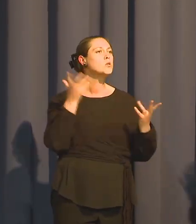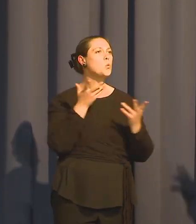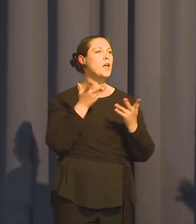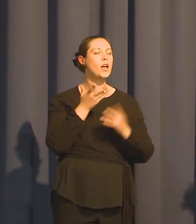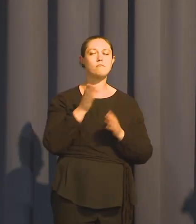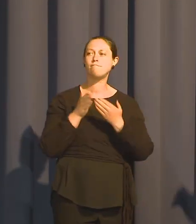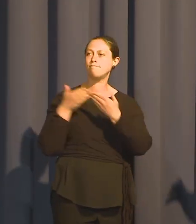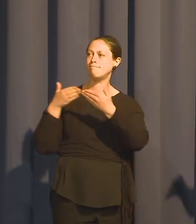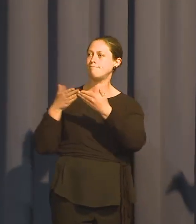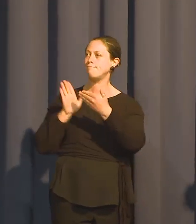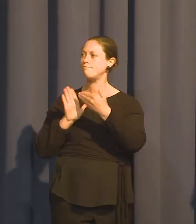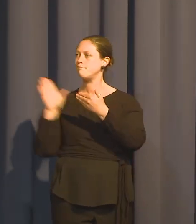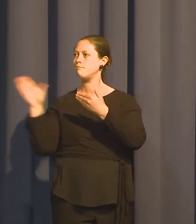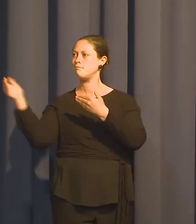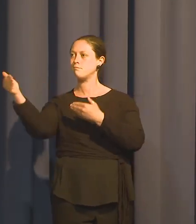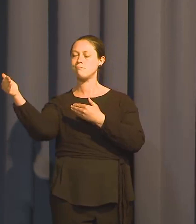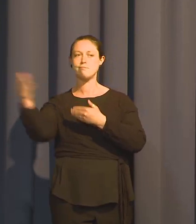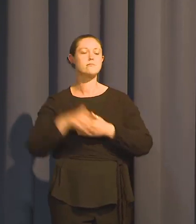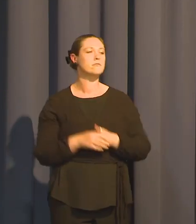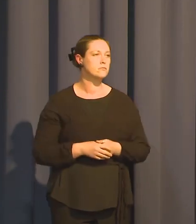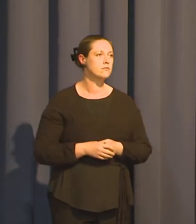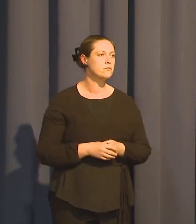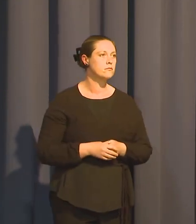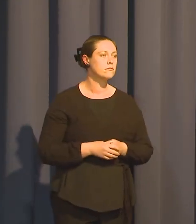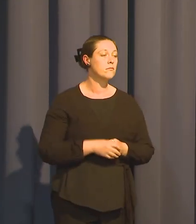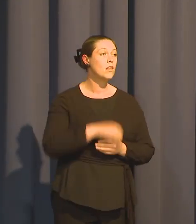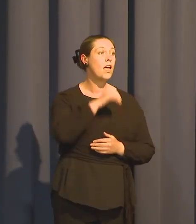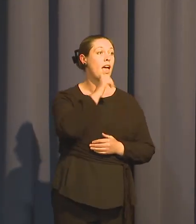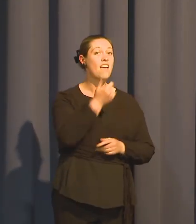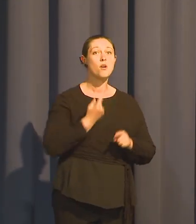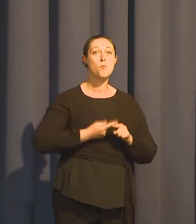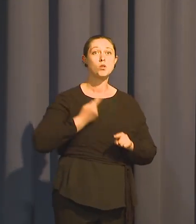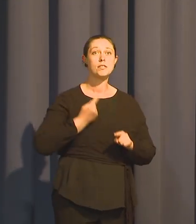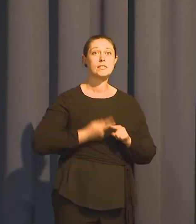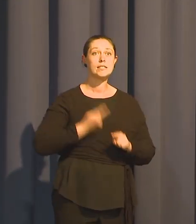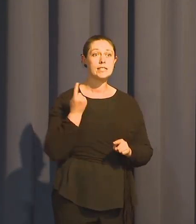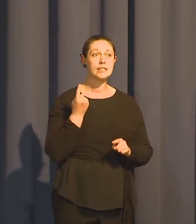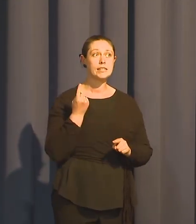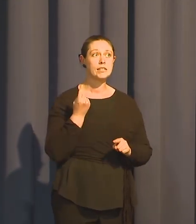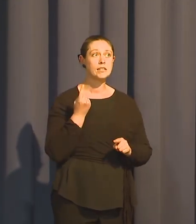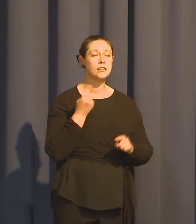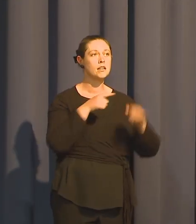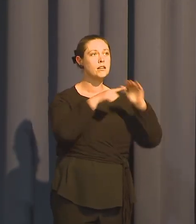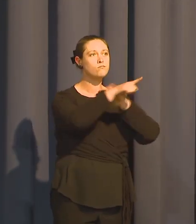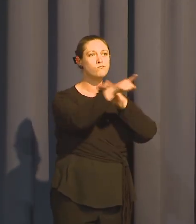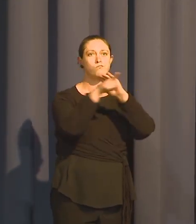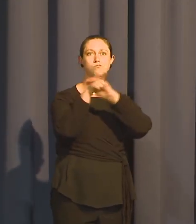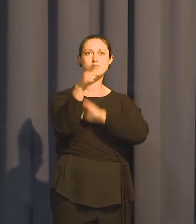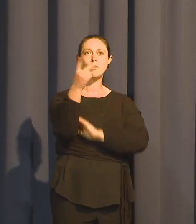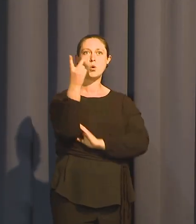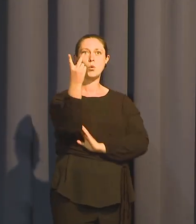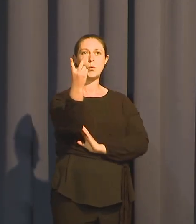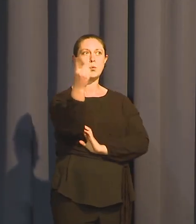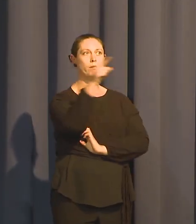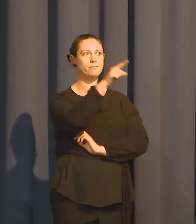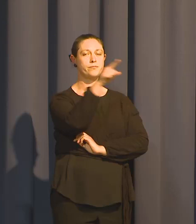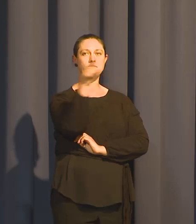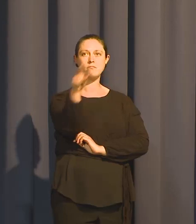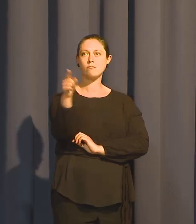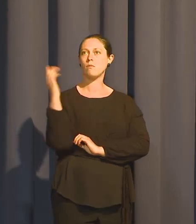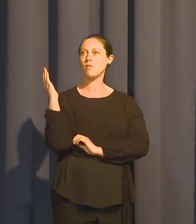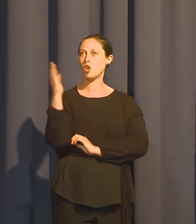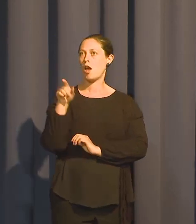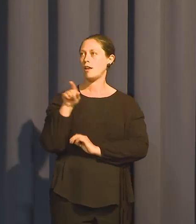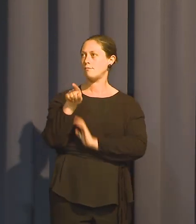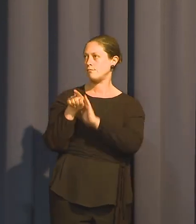there and over to your left. In the event of an emergency, there are exits up the back there and along the side